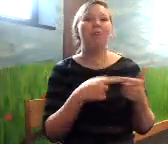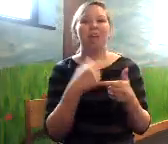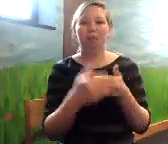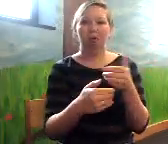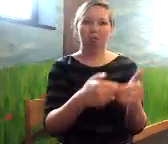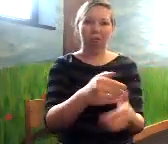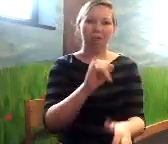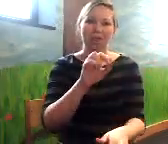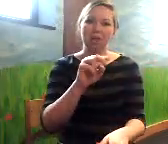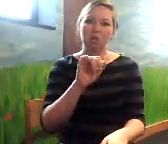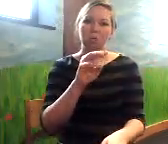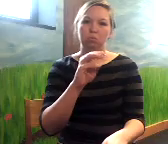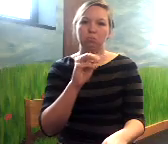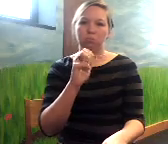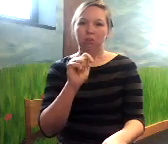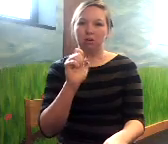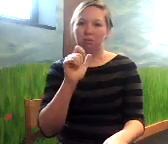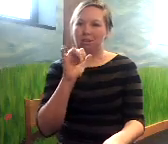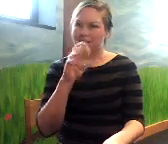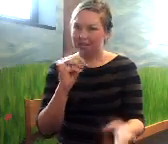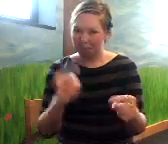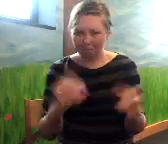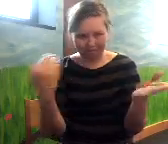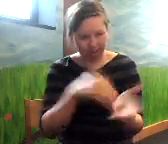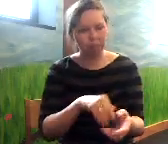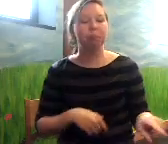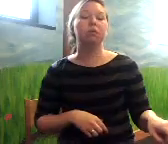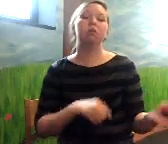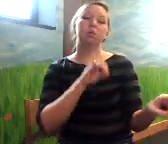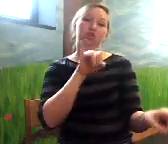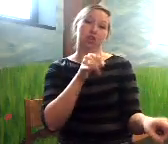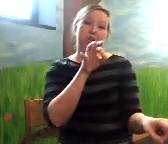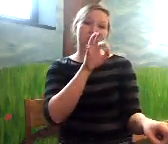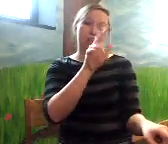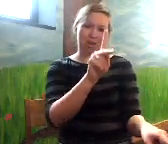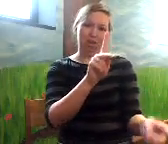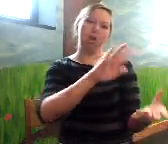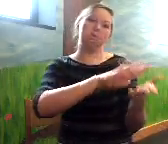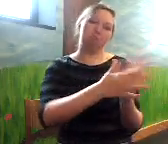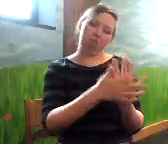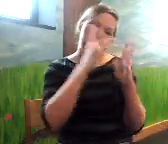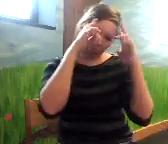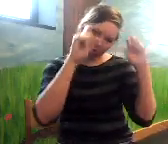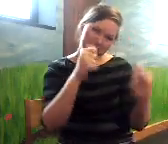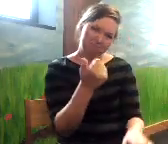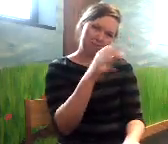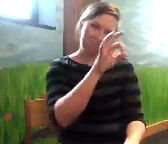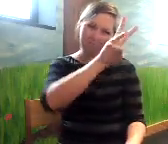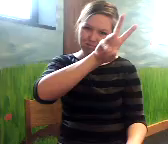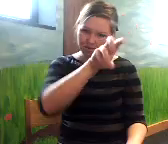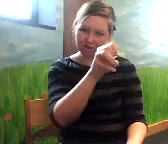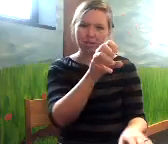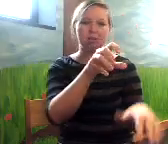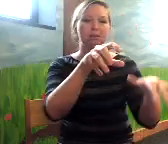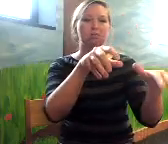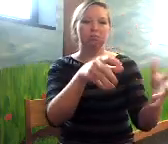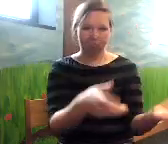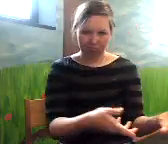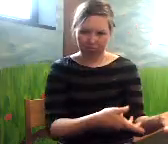new doctrine that, again, is called counterinsurgency, where the U.S. is going to send military advisors